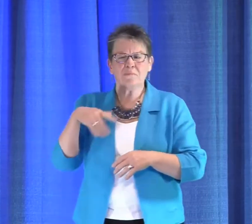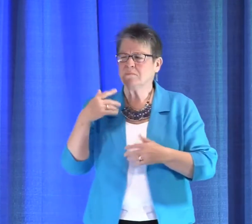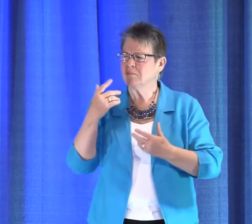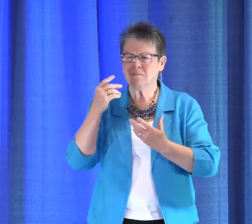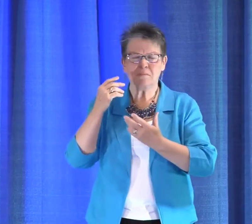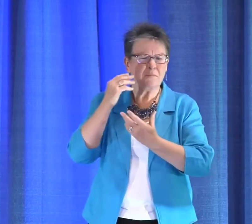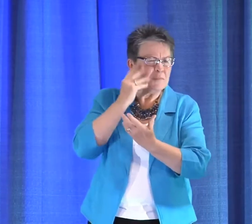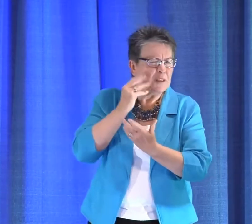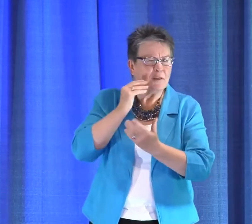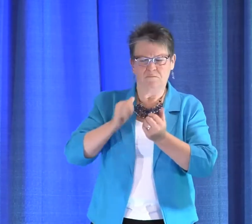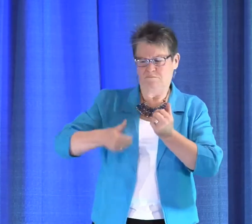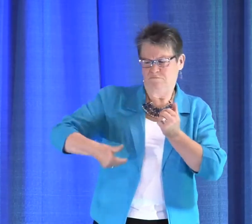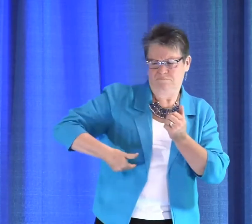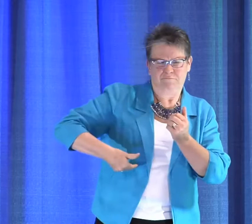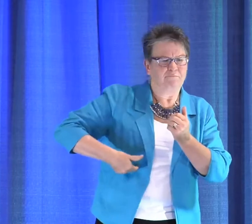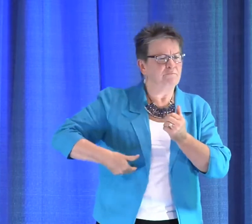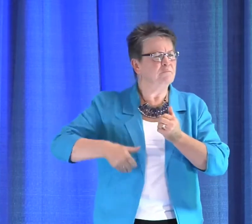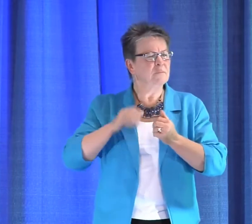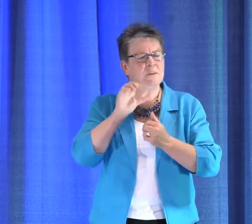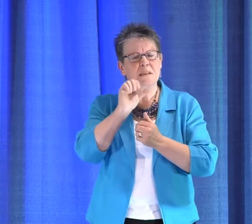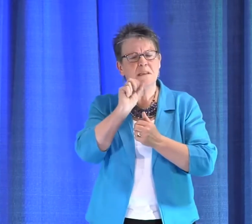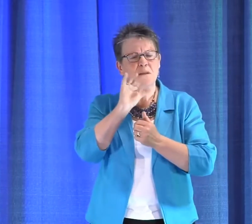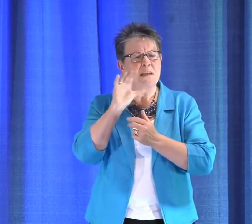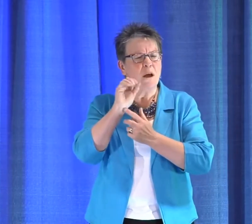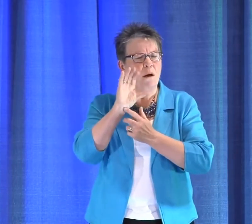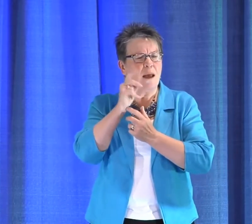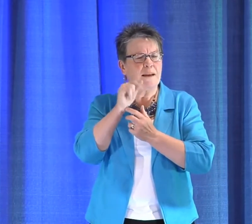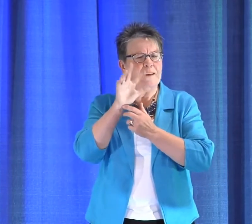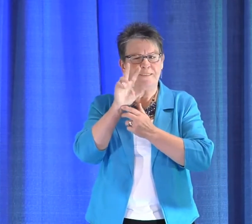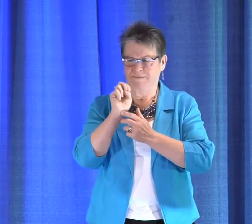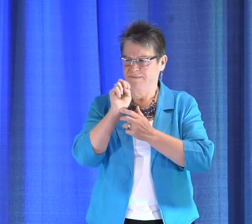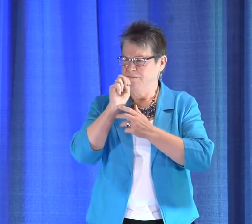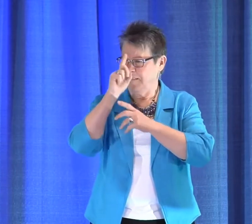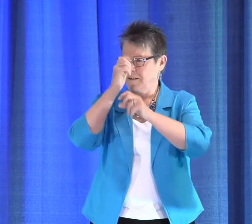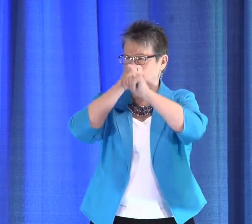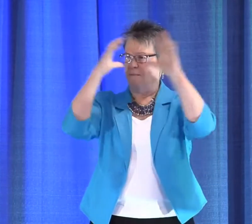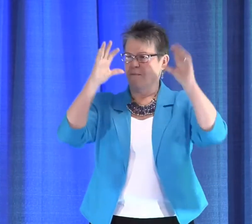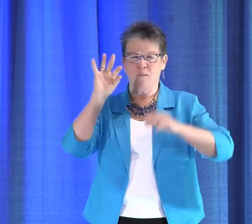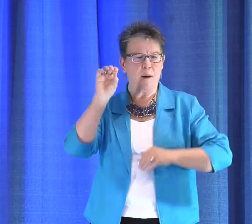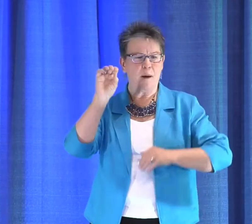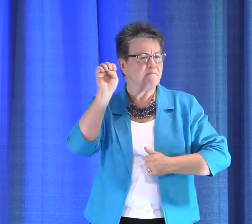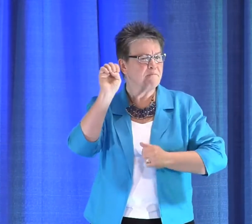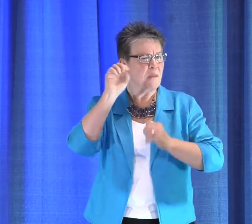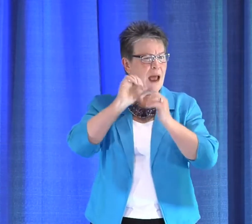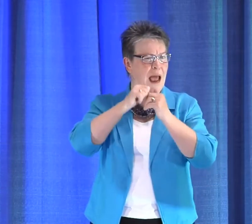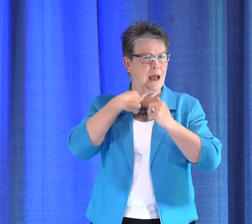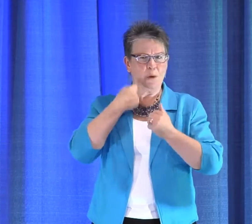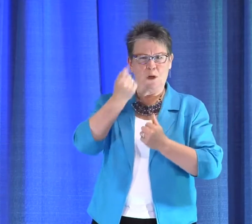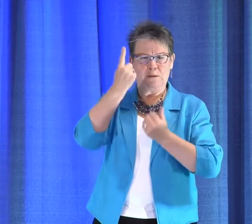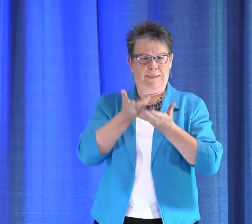For us deaf people, our experiences and our feelings in our gut instinct is different than the hearing interpreters.